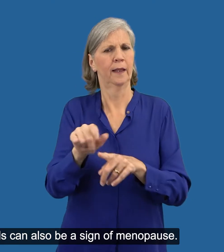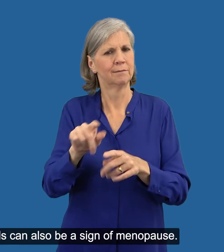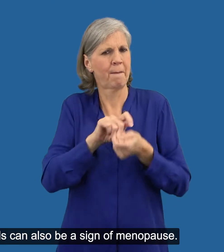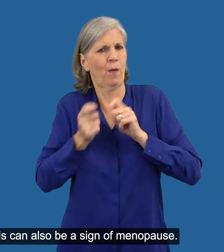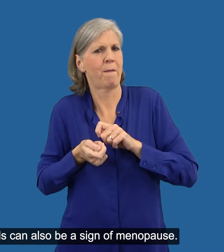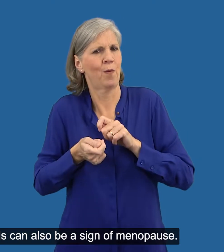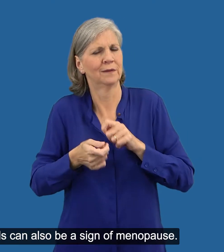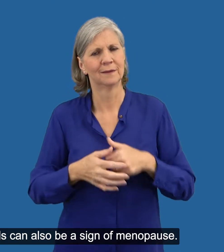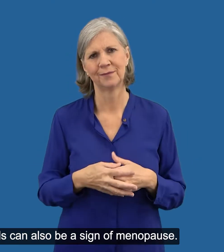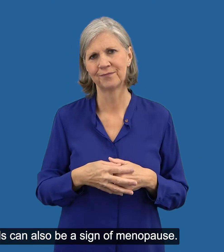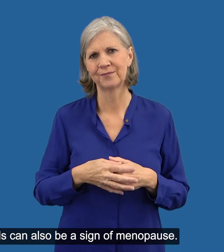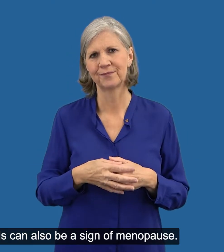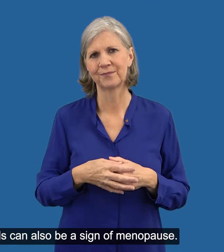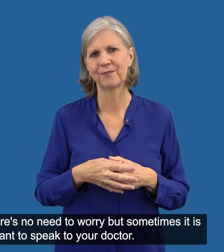sign of menopause.